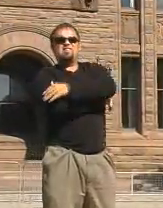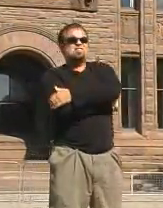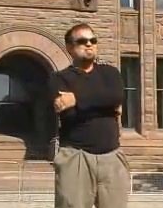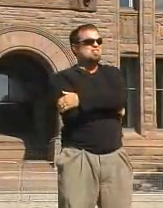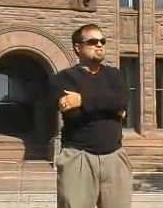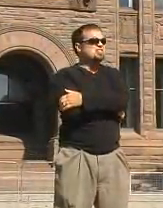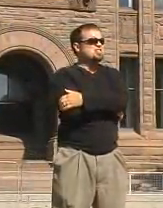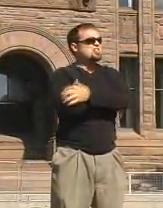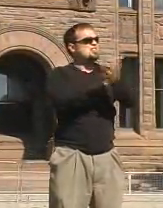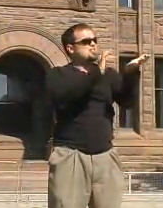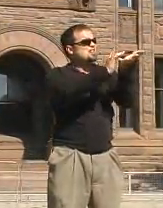Park's responsibility.